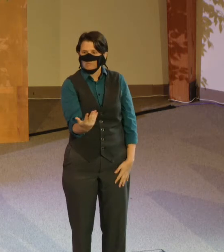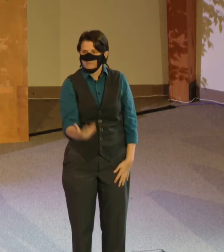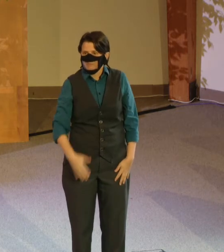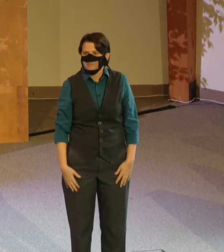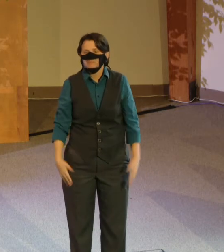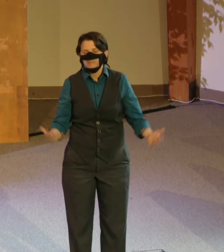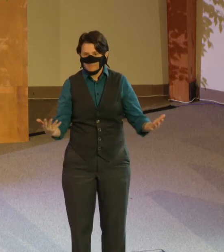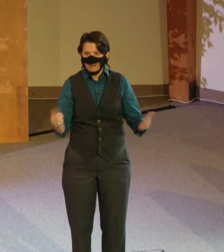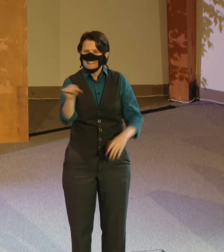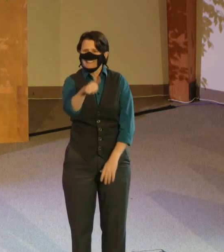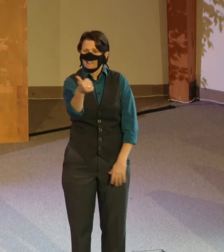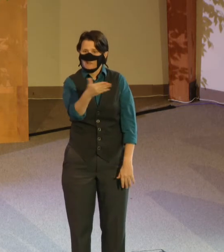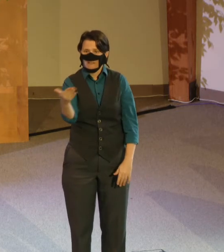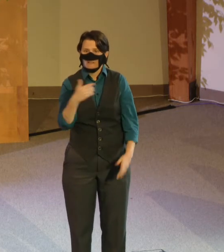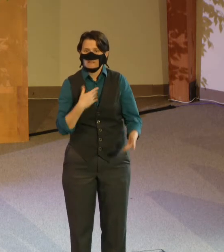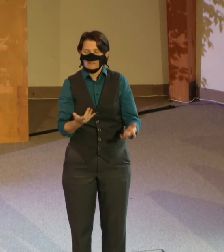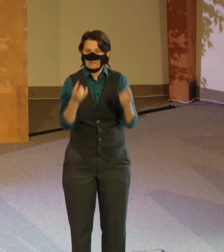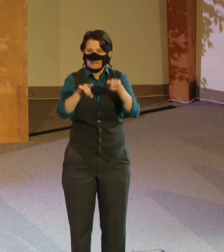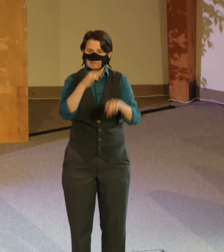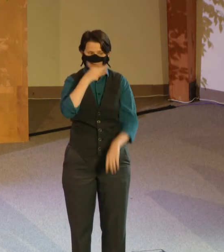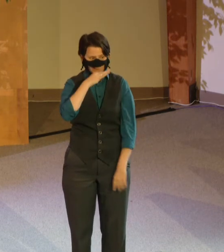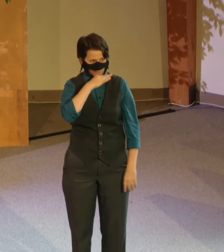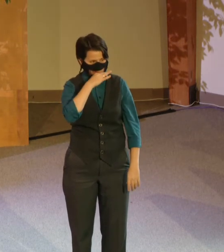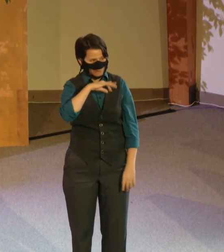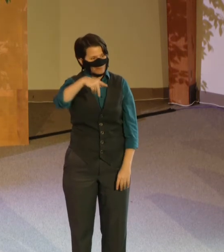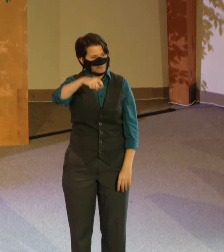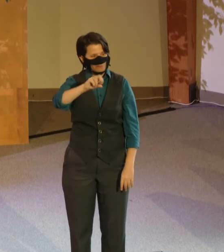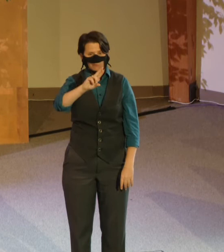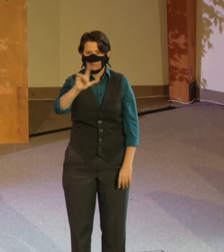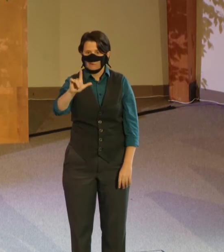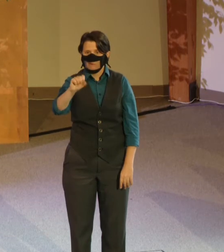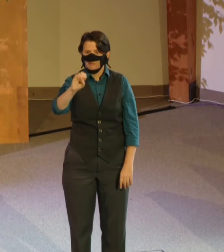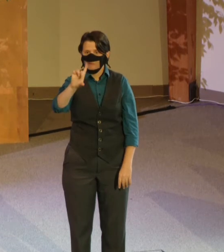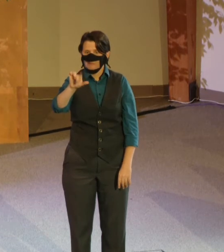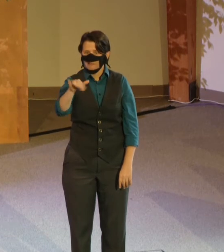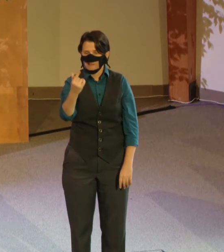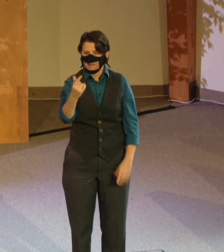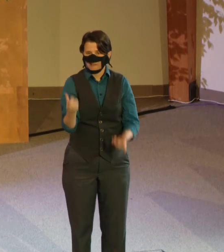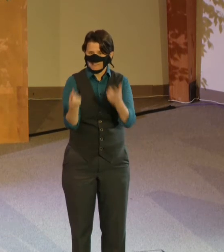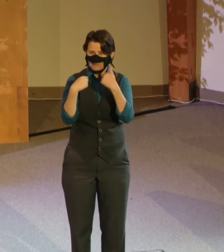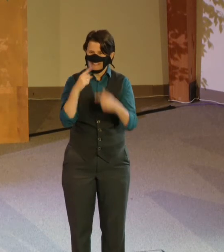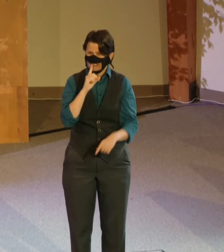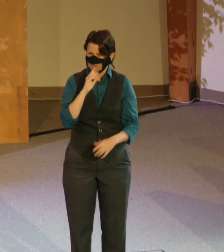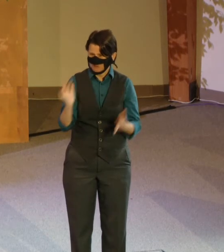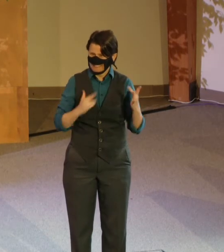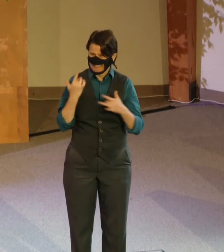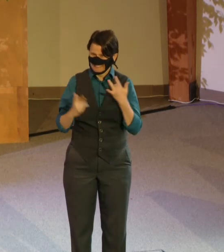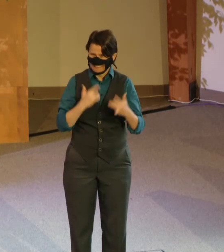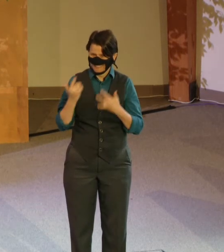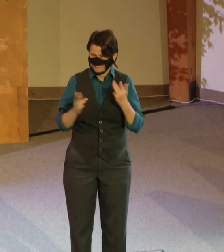note is Paul Selig is coming here to Unity Church of the Hills. That is really exciting.